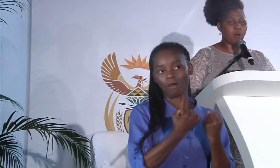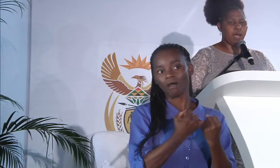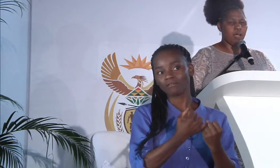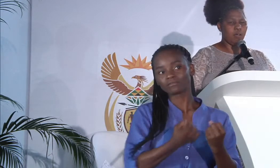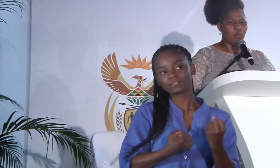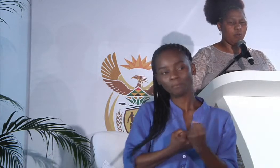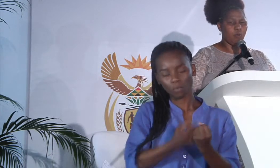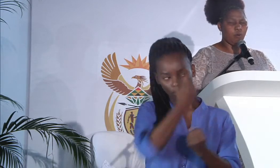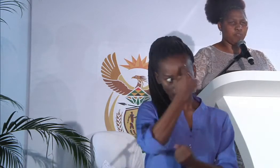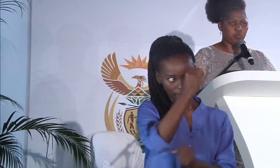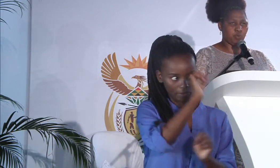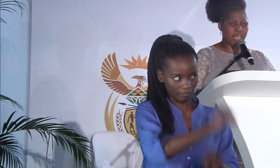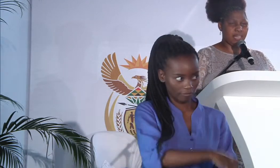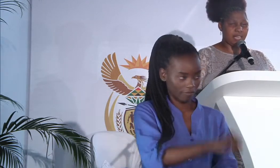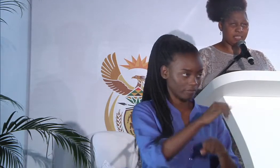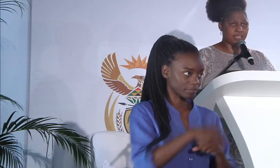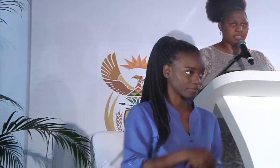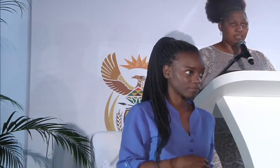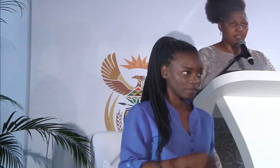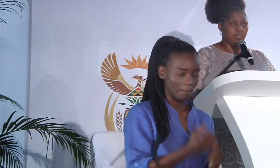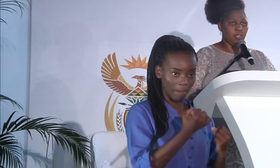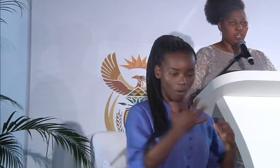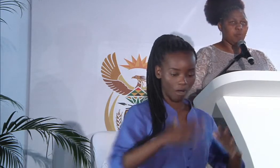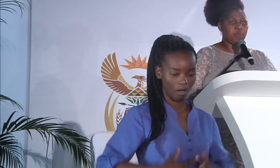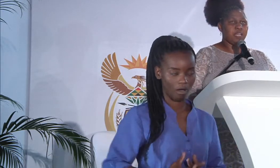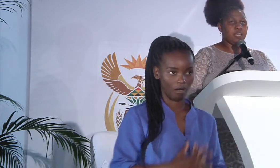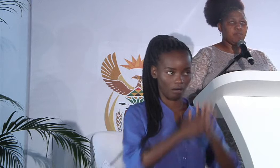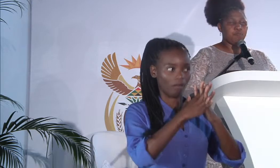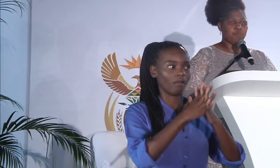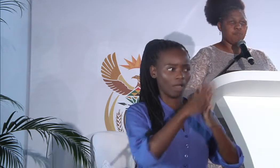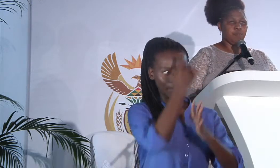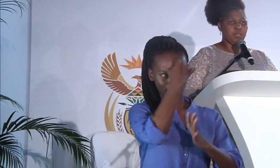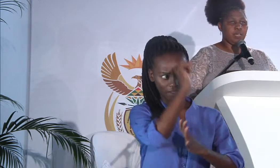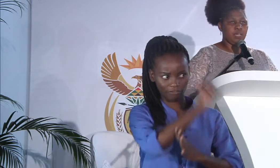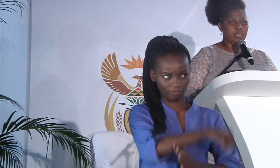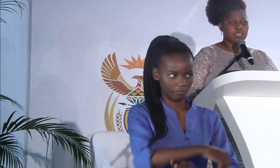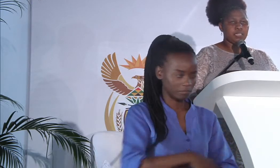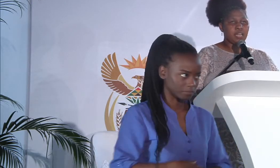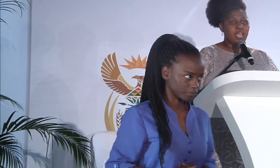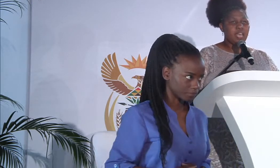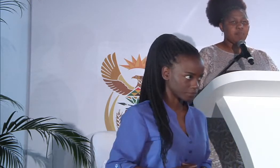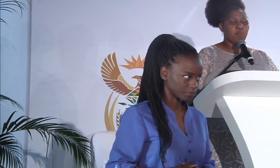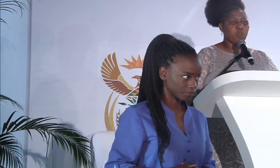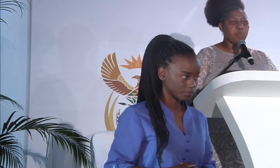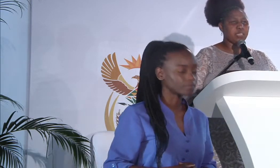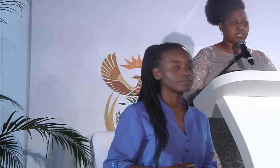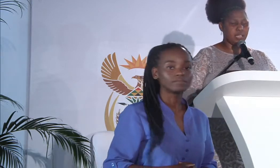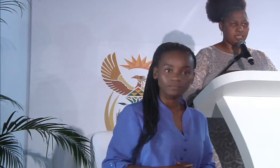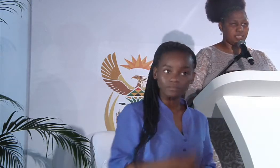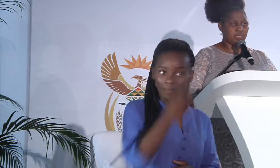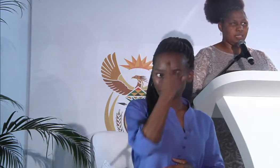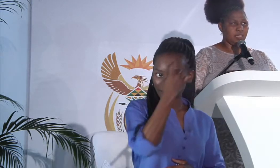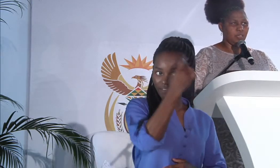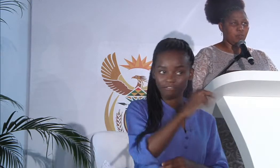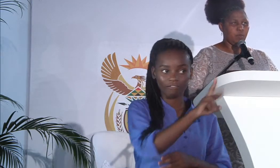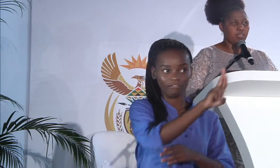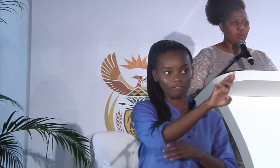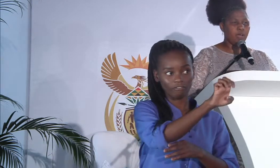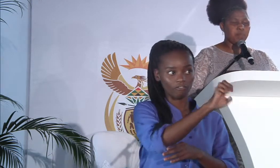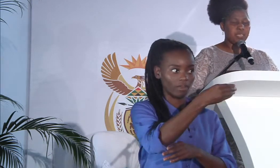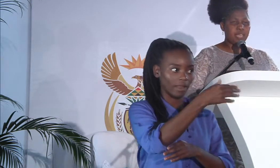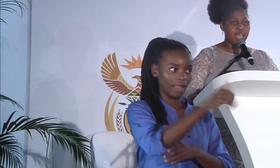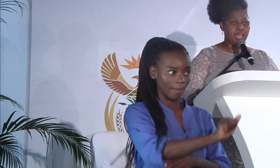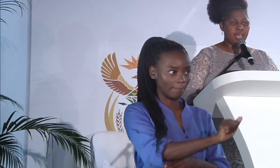power of togetherness. We believe that rehab will make sense when you